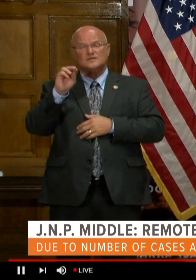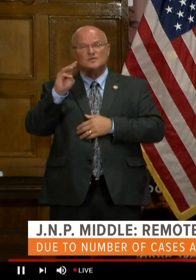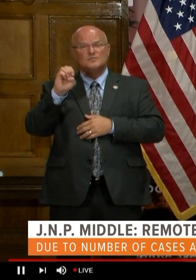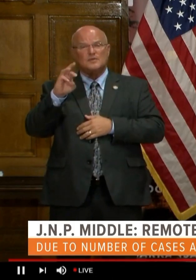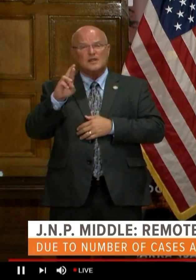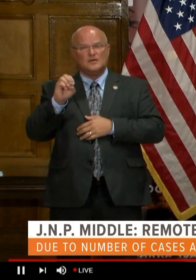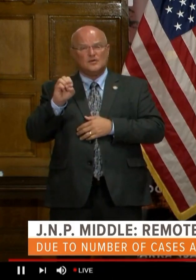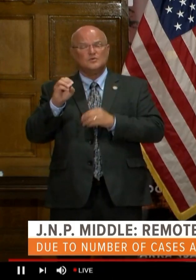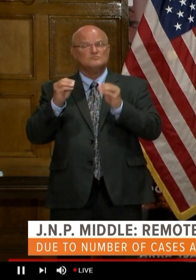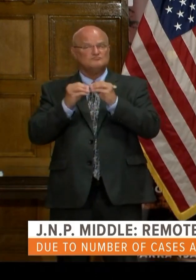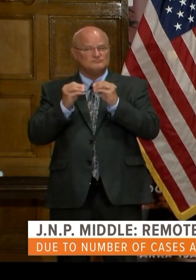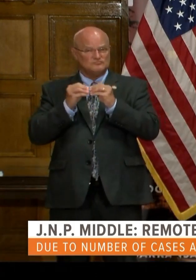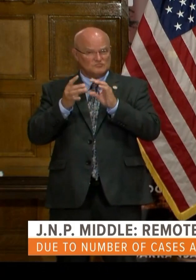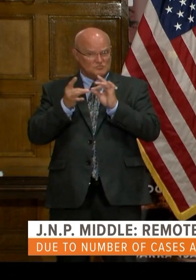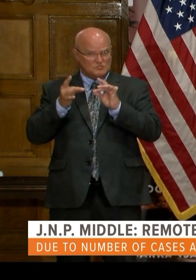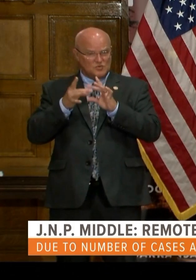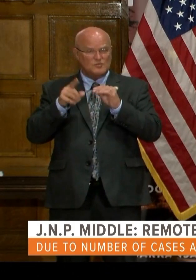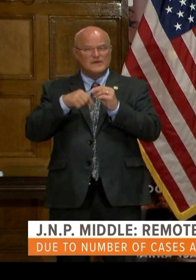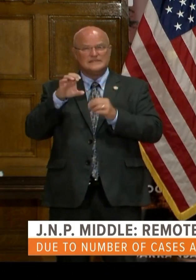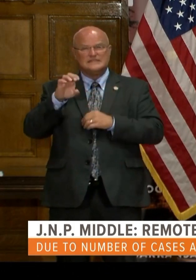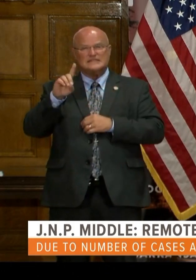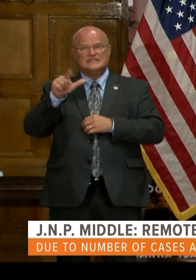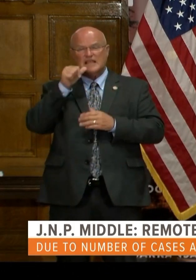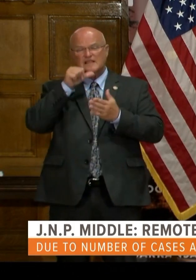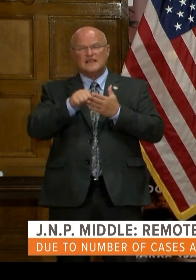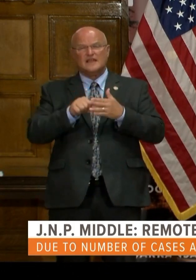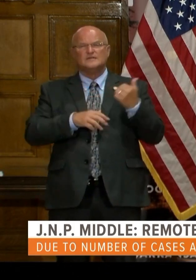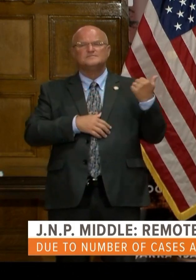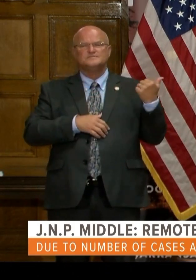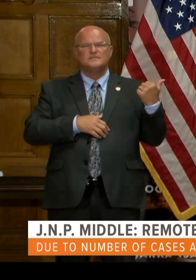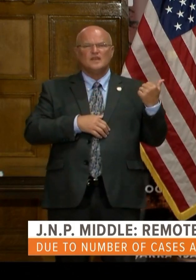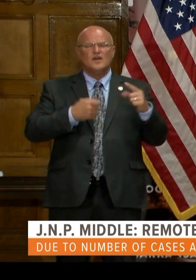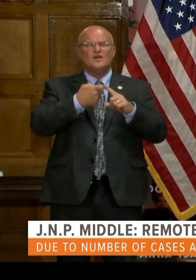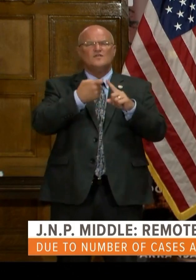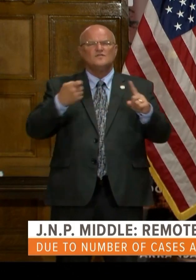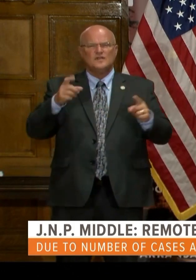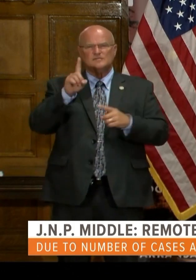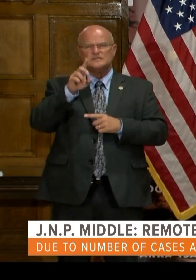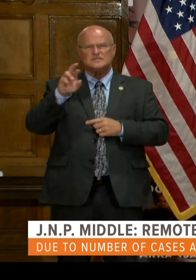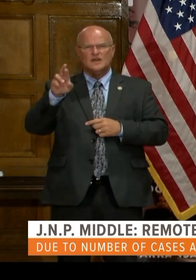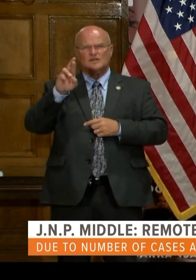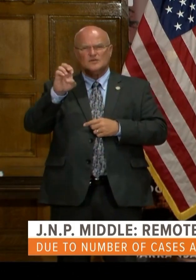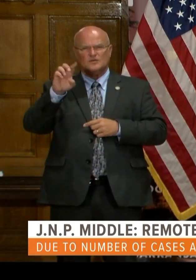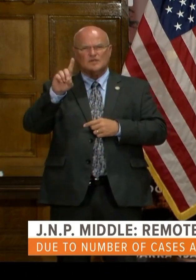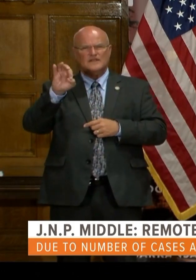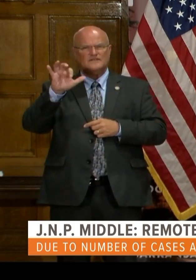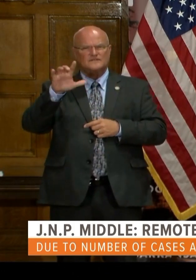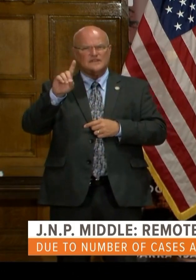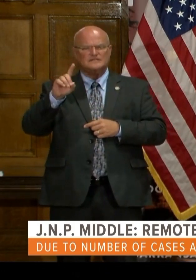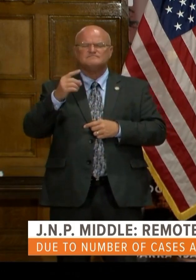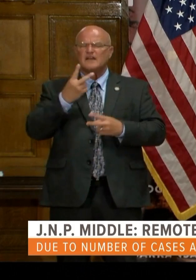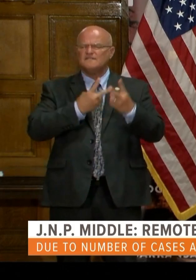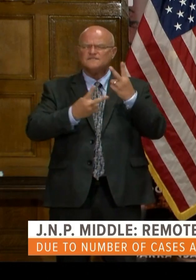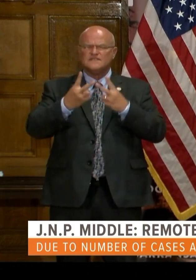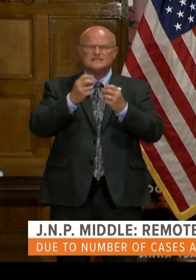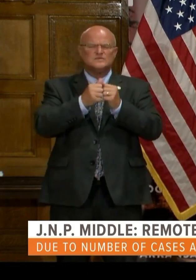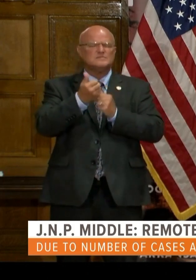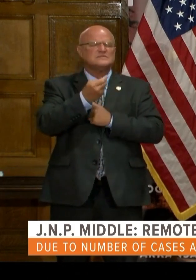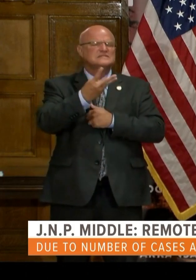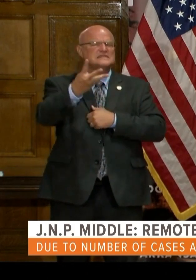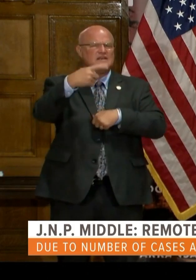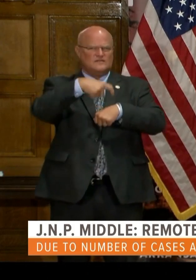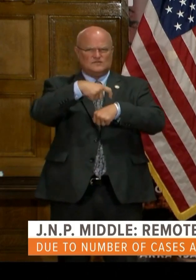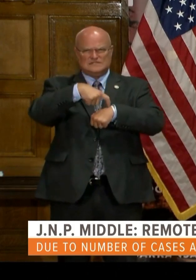talk further about the CDC letter. The letter came from Dr. Redfield. I've visited with Dr. Redfield on a number of occasions. He's